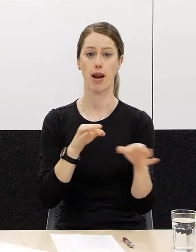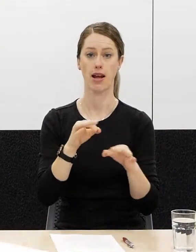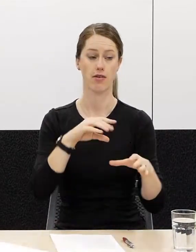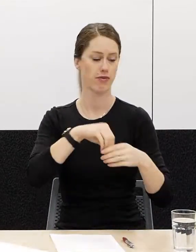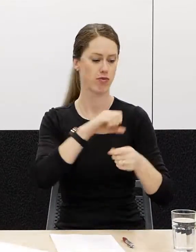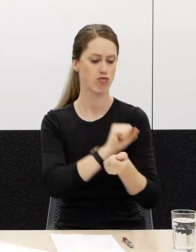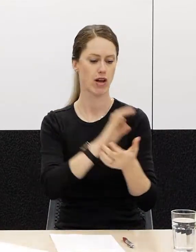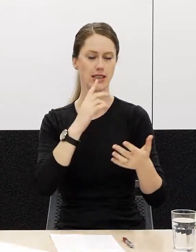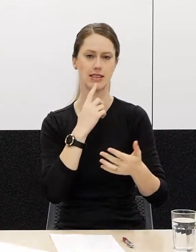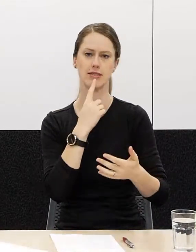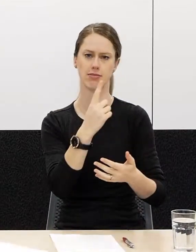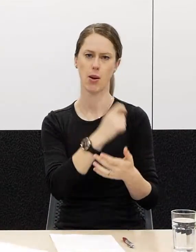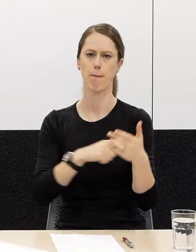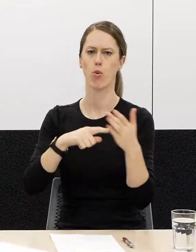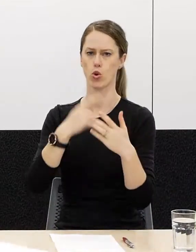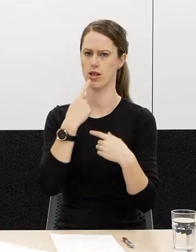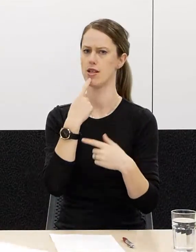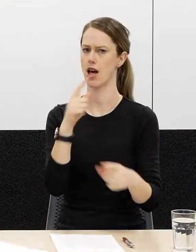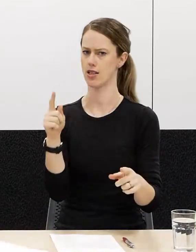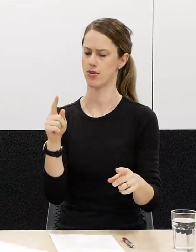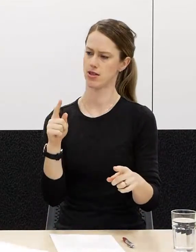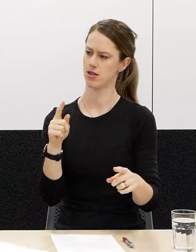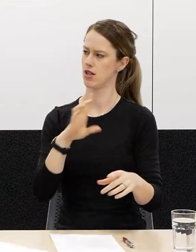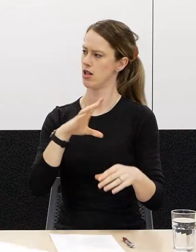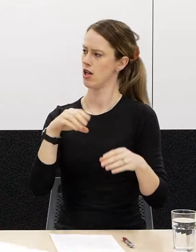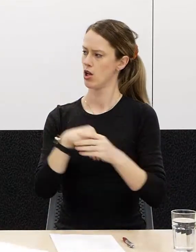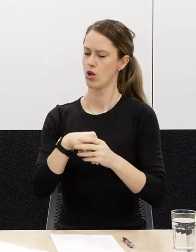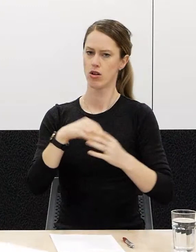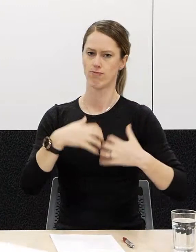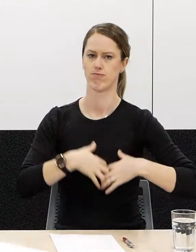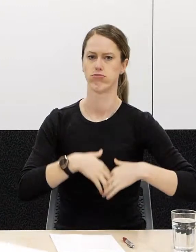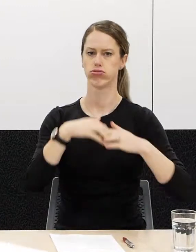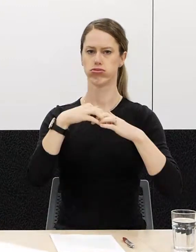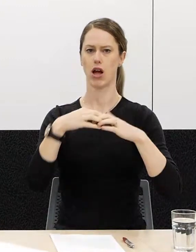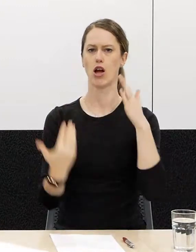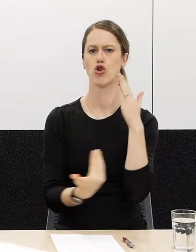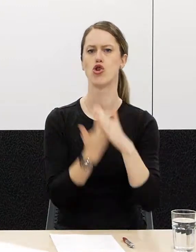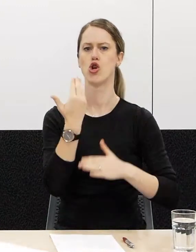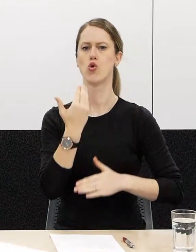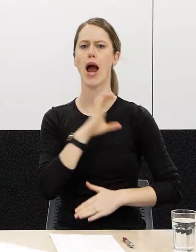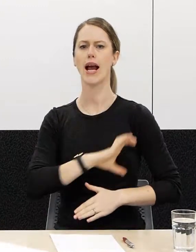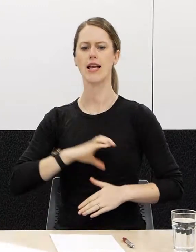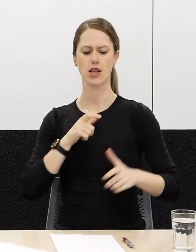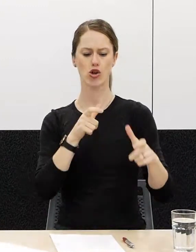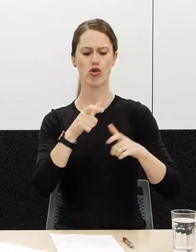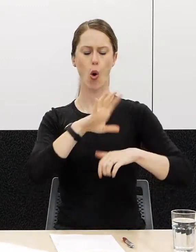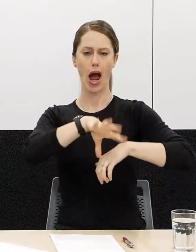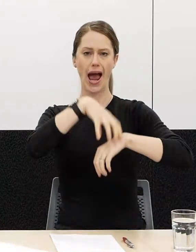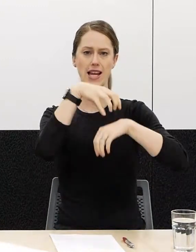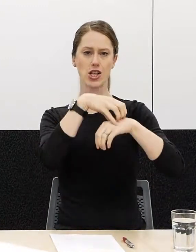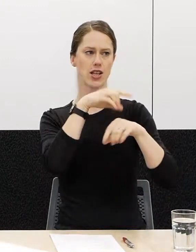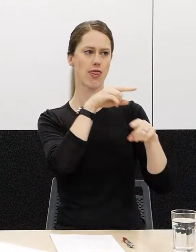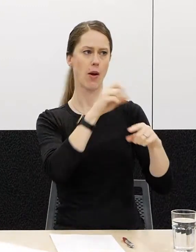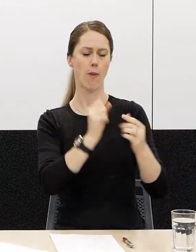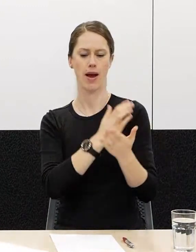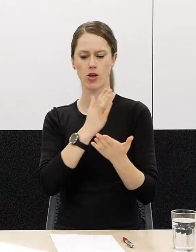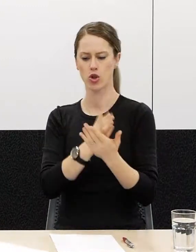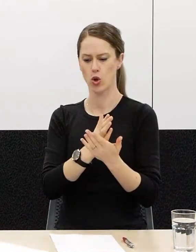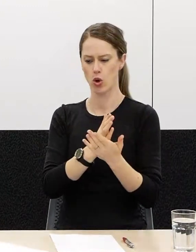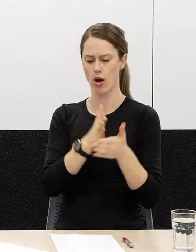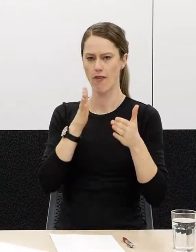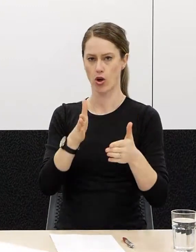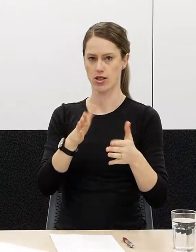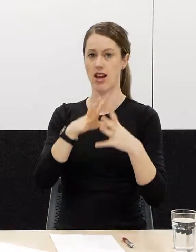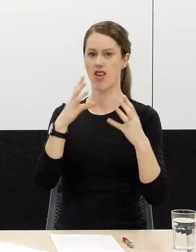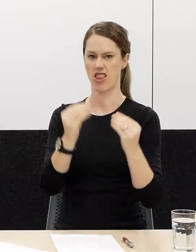release, they made some important announcements. This included the establishment of a National Cancer Control Agency that would ensure and drive all of the